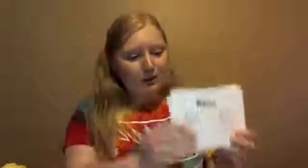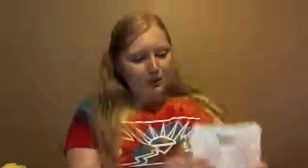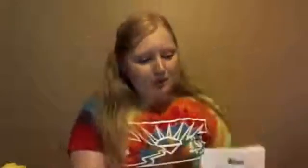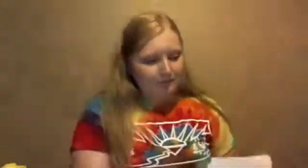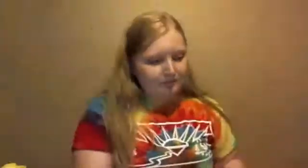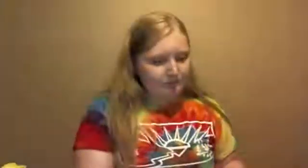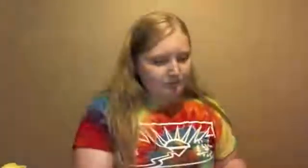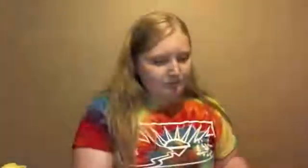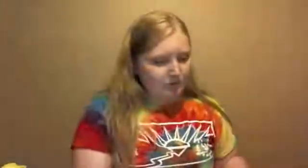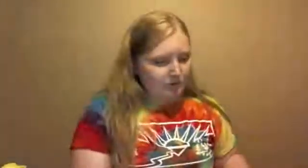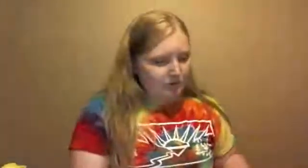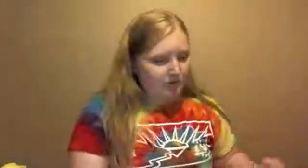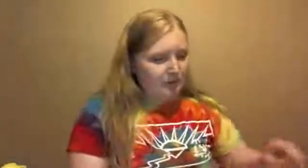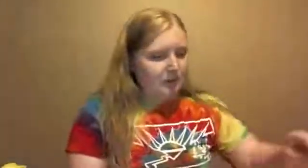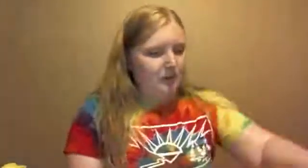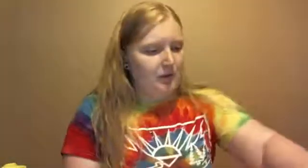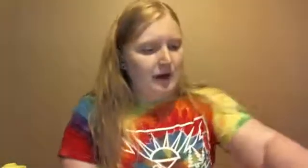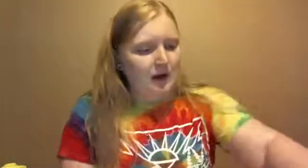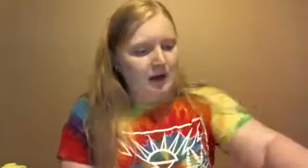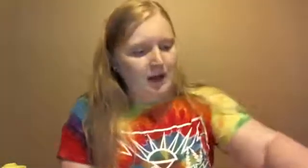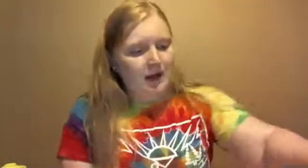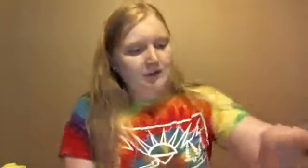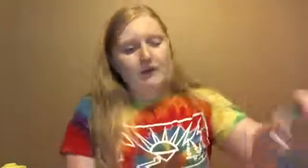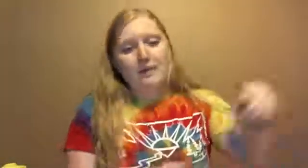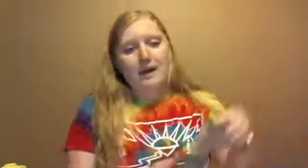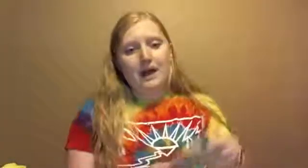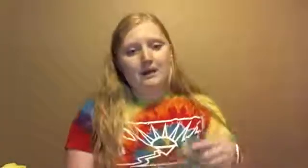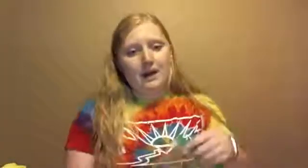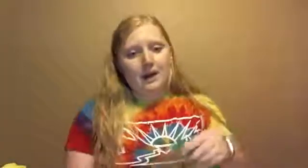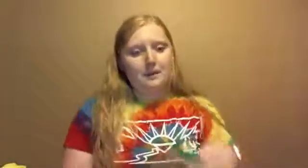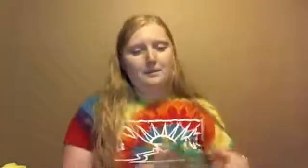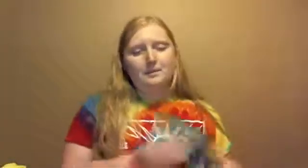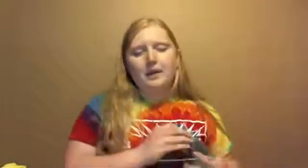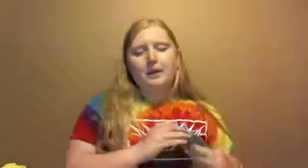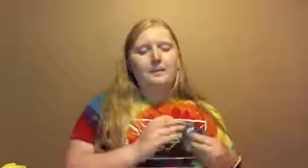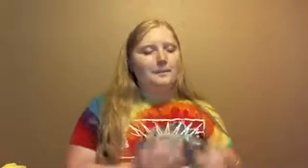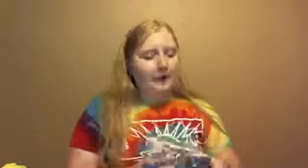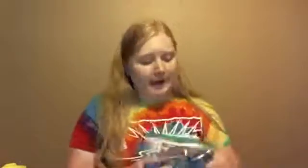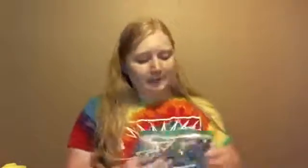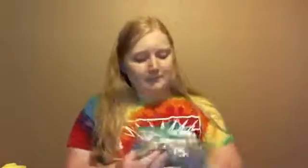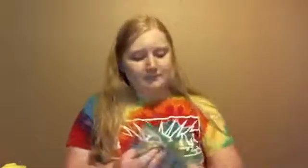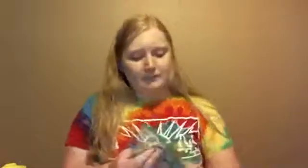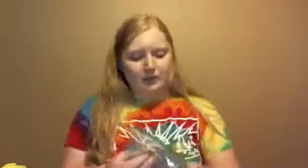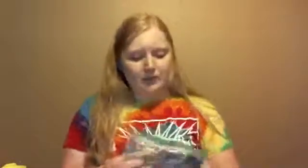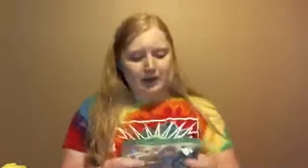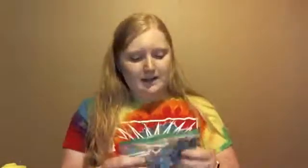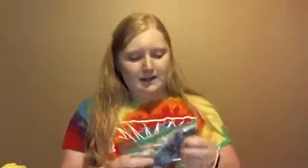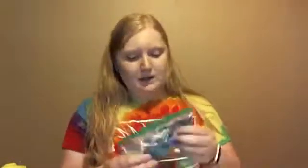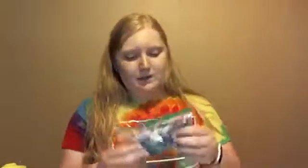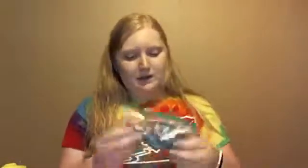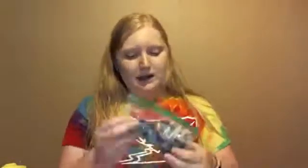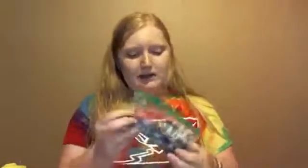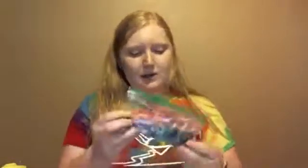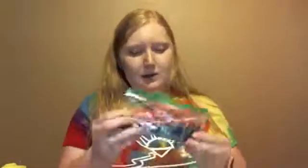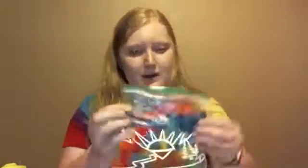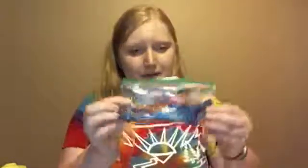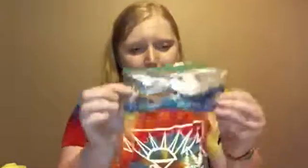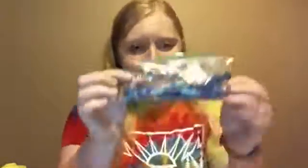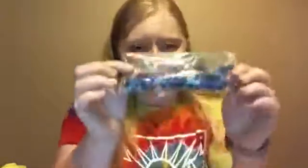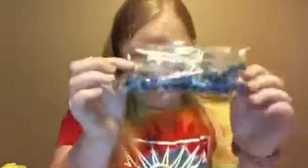blue. So for blue, we already kind of have our bag ready, but you guys can do whatever you want. So I have